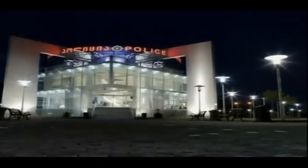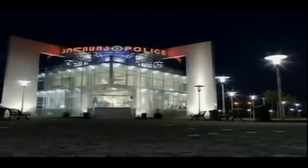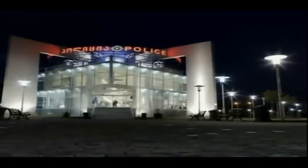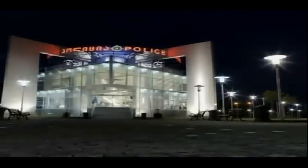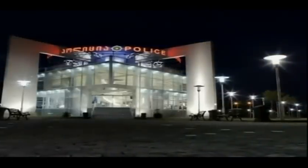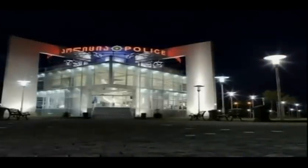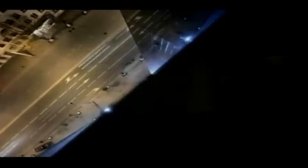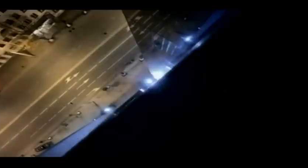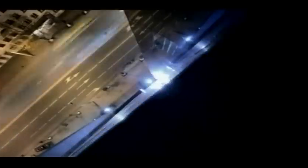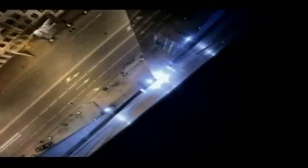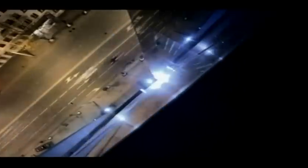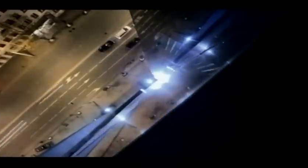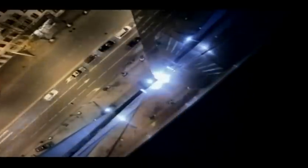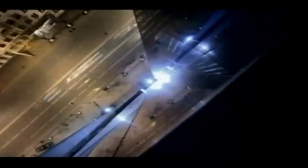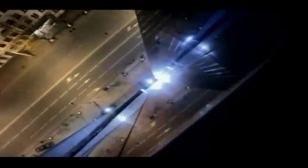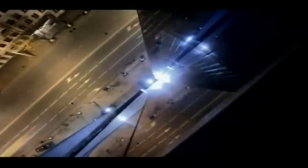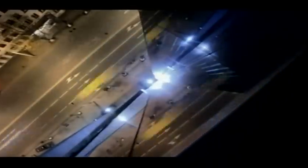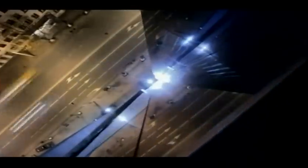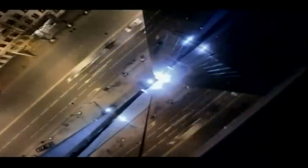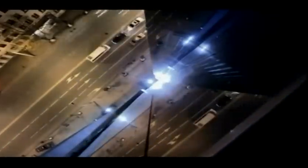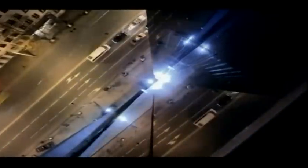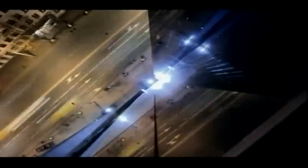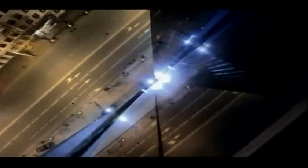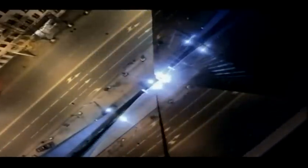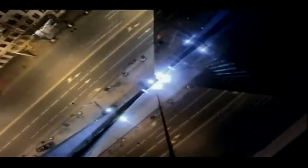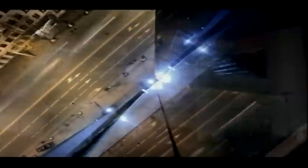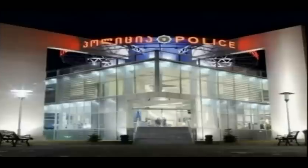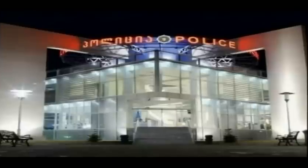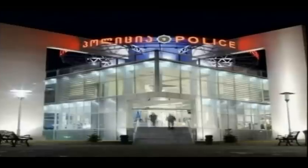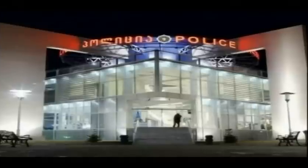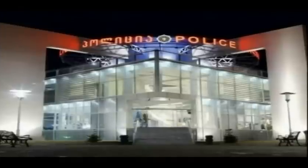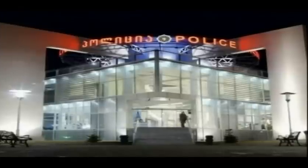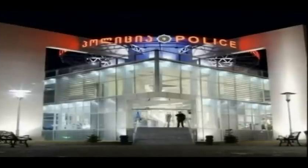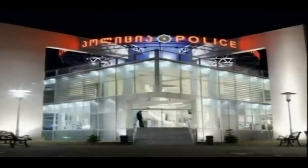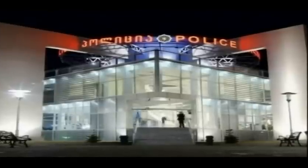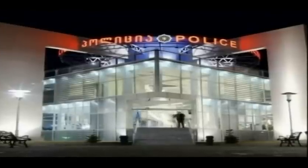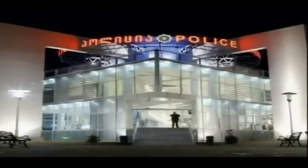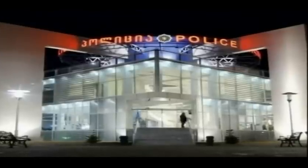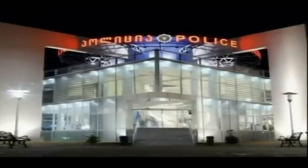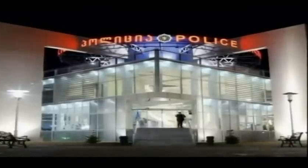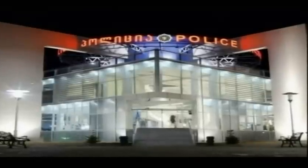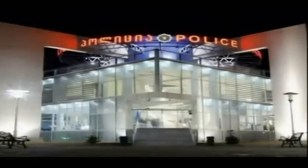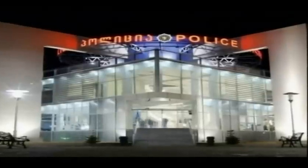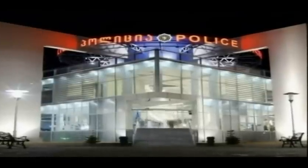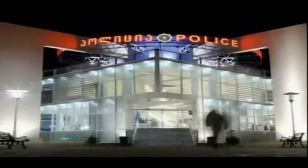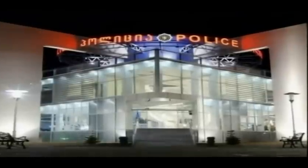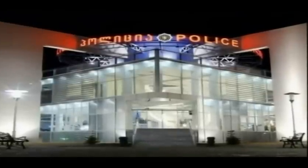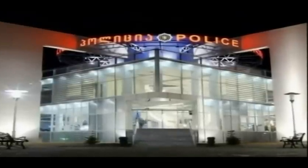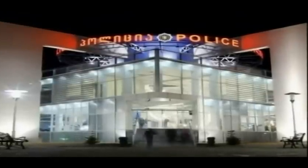different. They're not made of glass so they can see out, but so that you can see in, for maximum